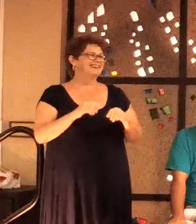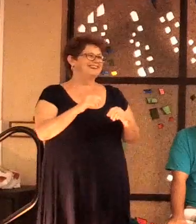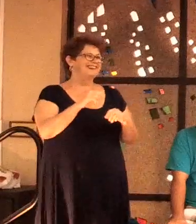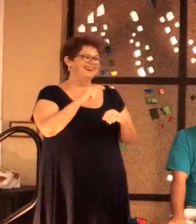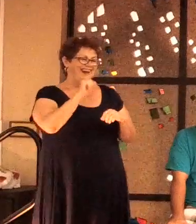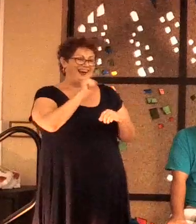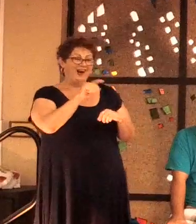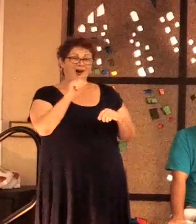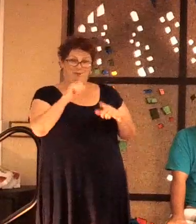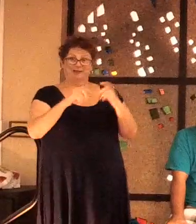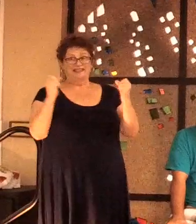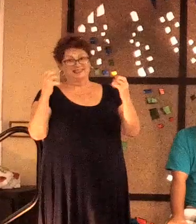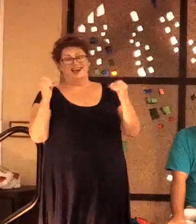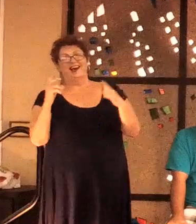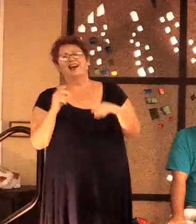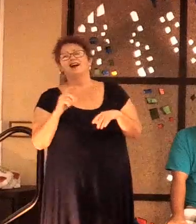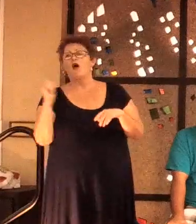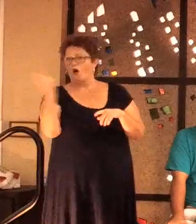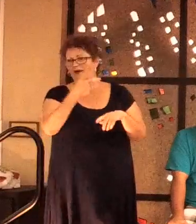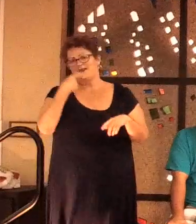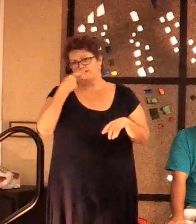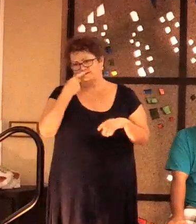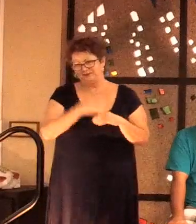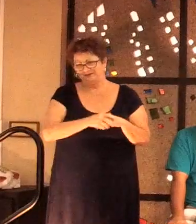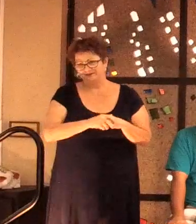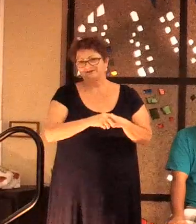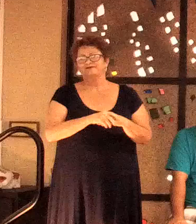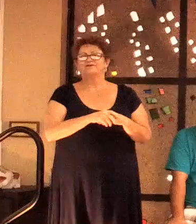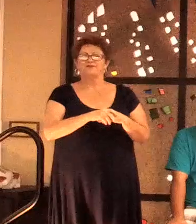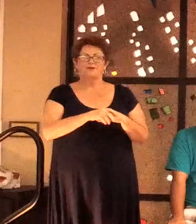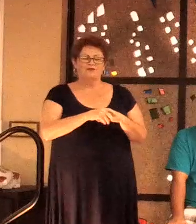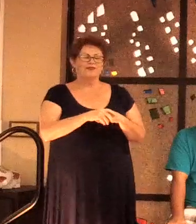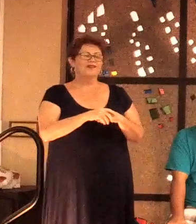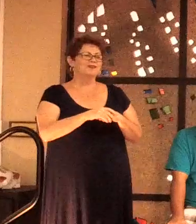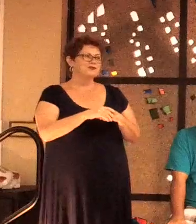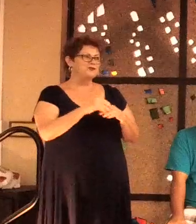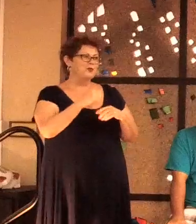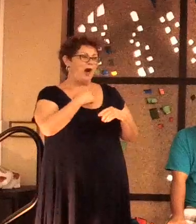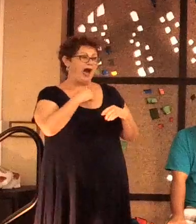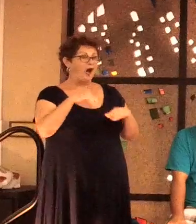all interpreters, but all sign fluently. We're all hearing.